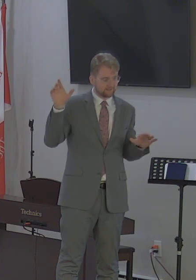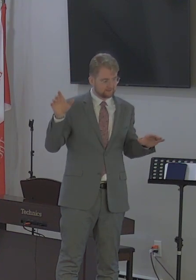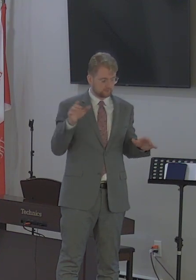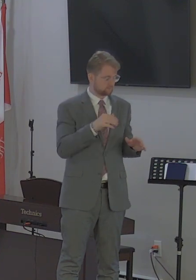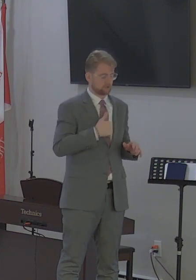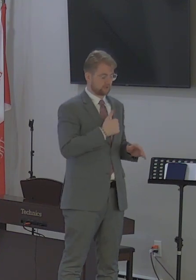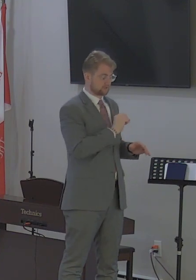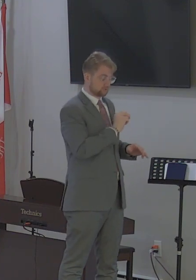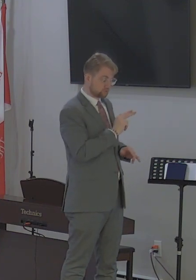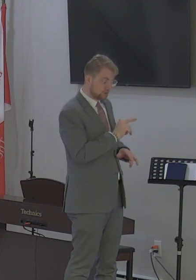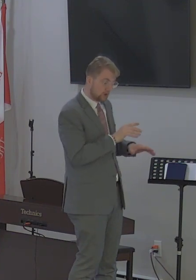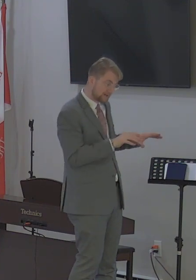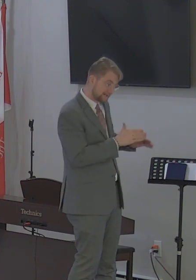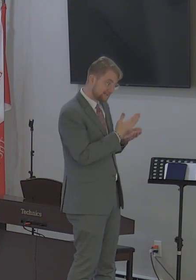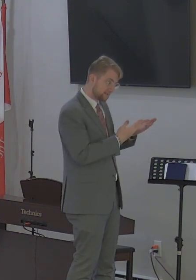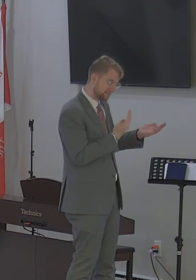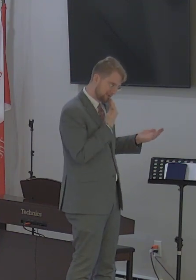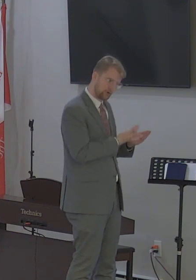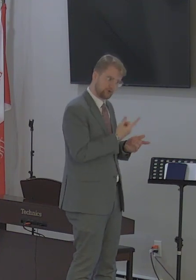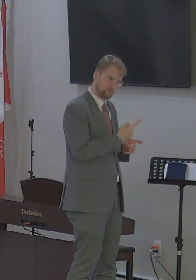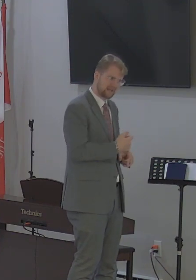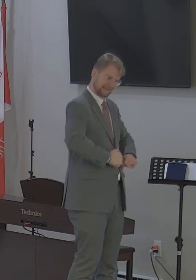not according to God.